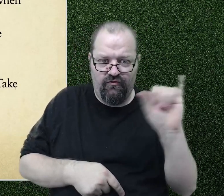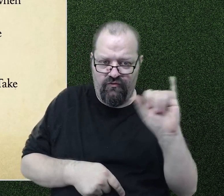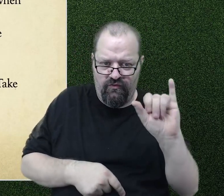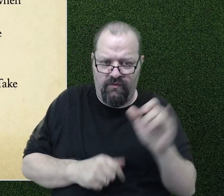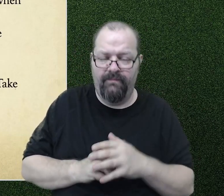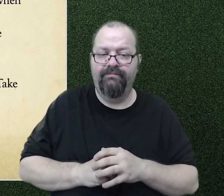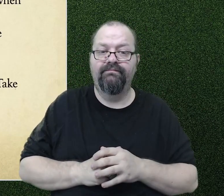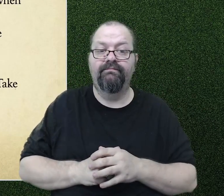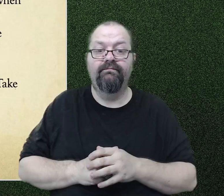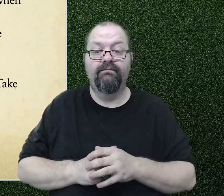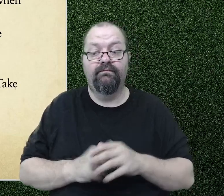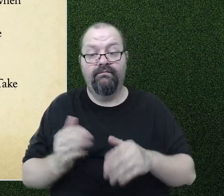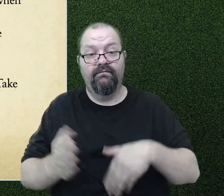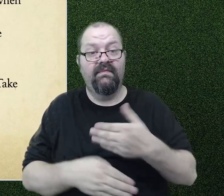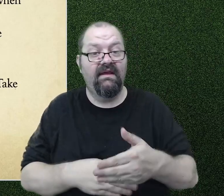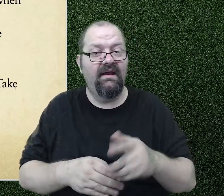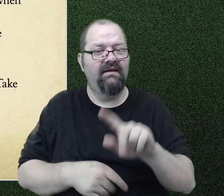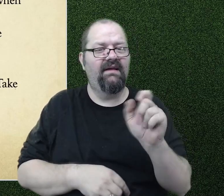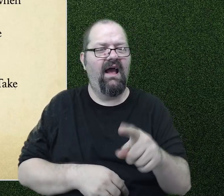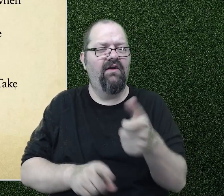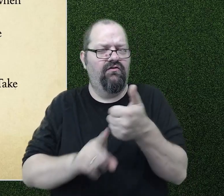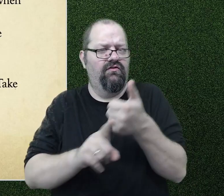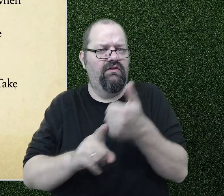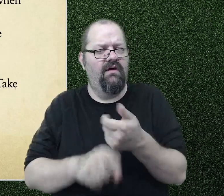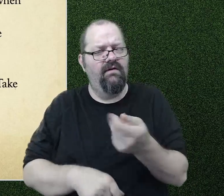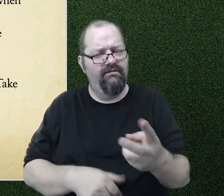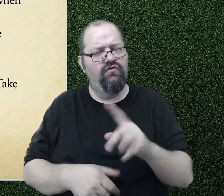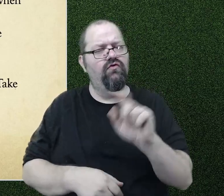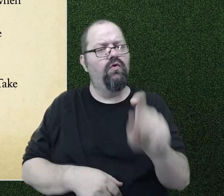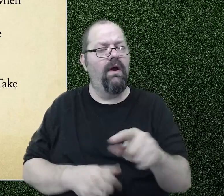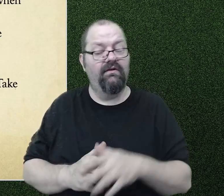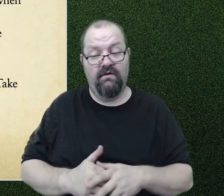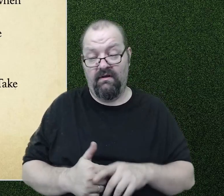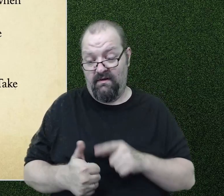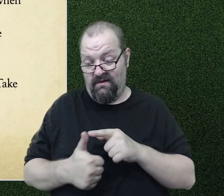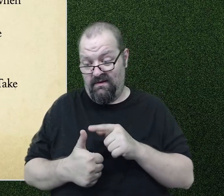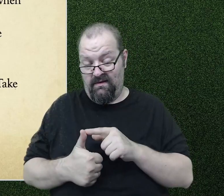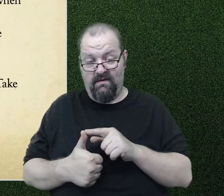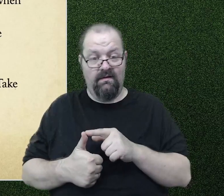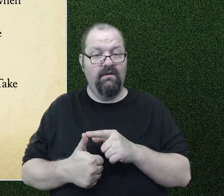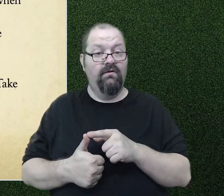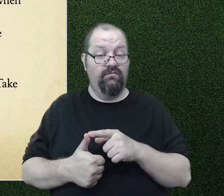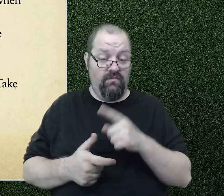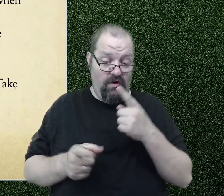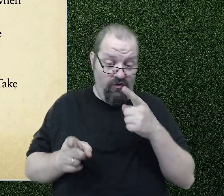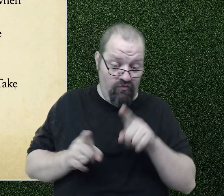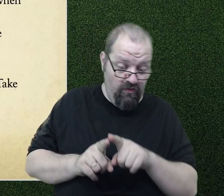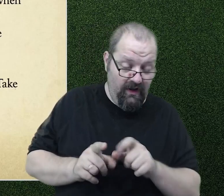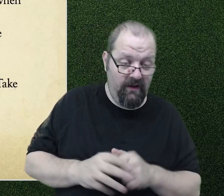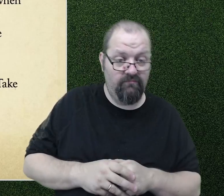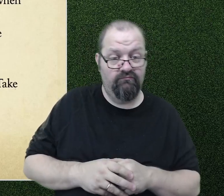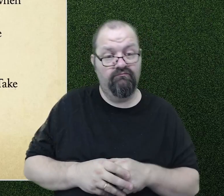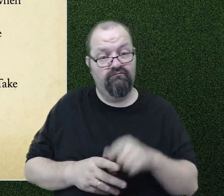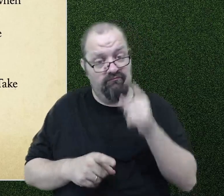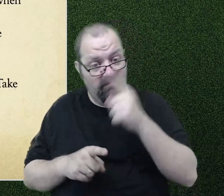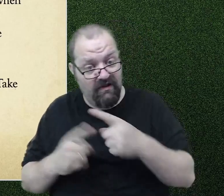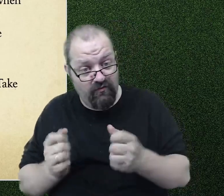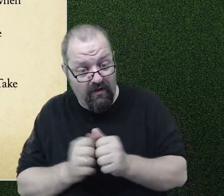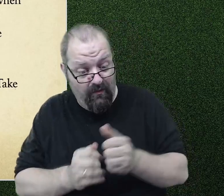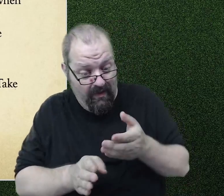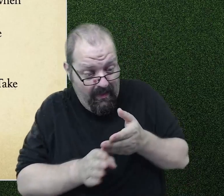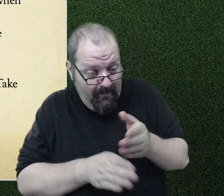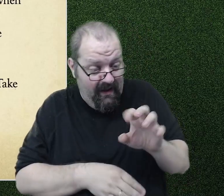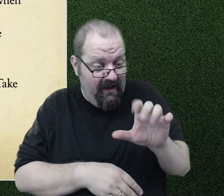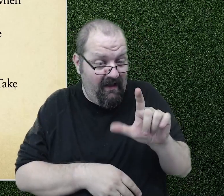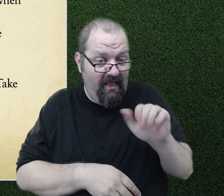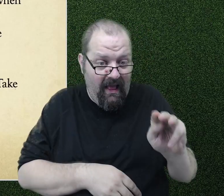Then ask yourself some questions. The main question you want to answer is, do you agree or disagree with the main claim or any